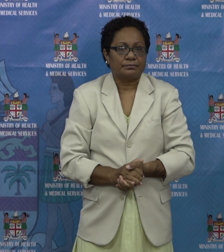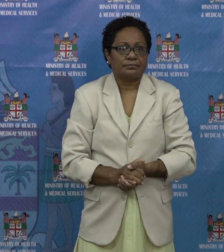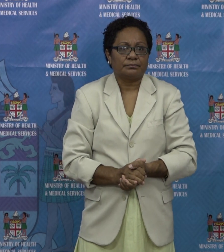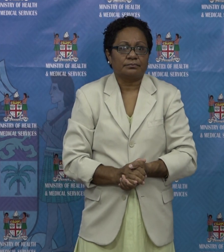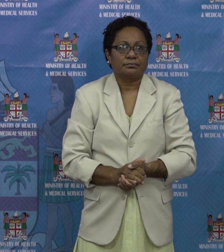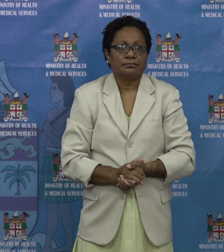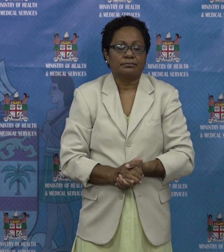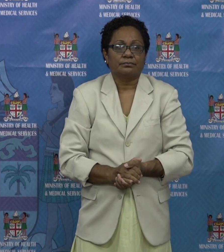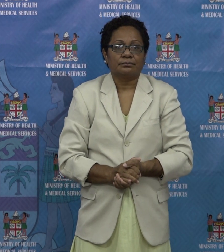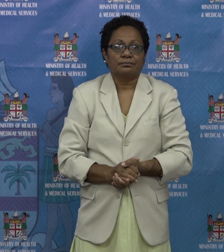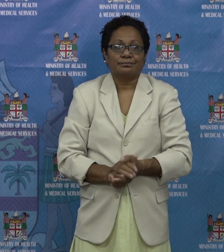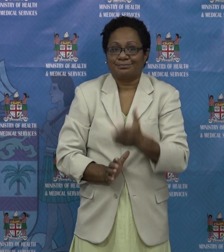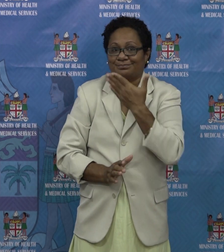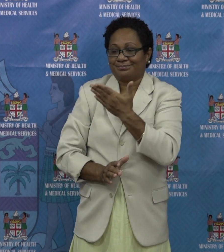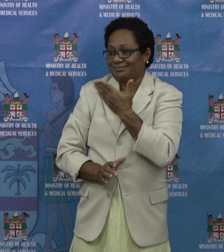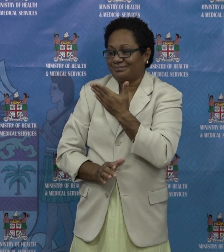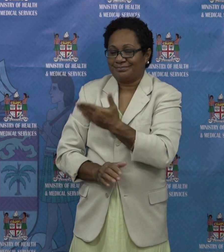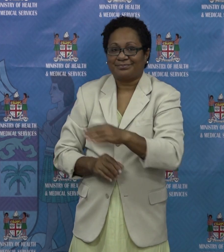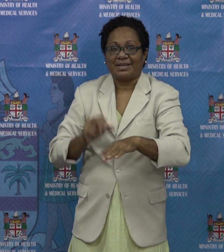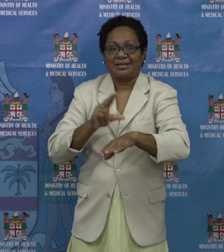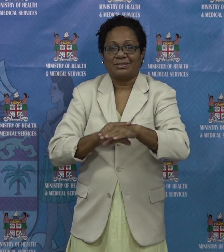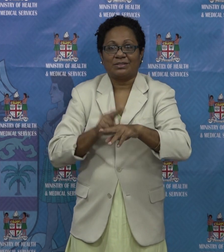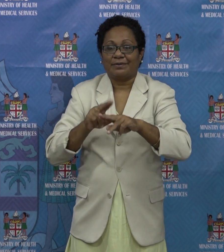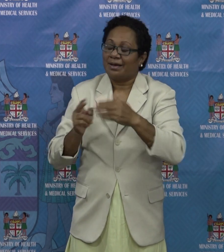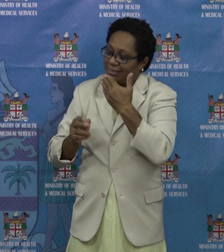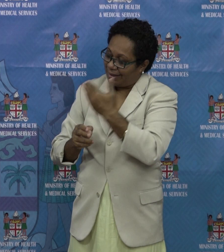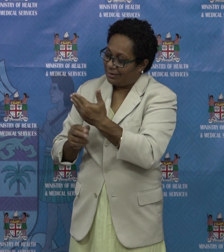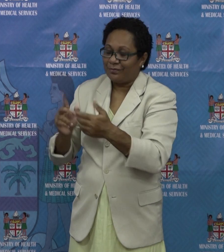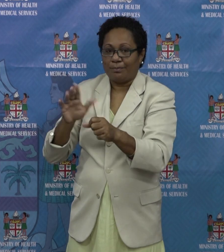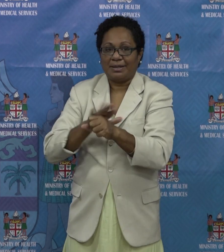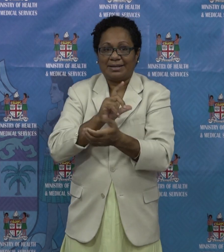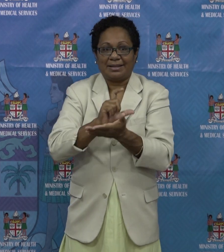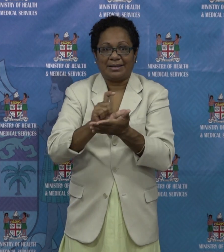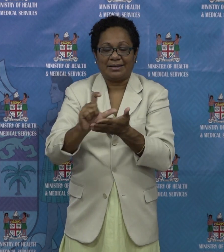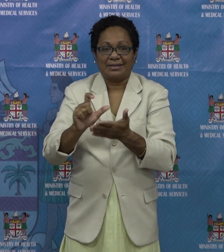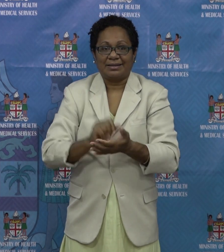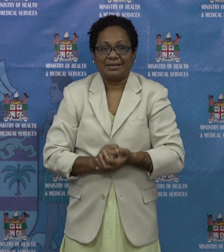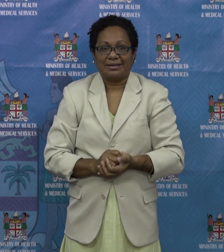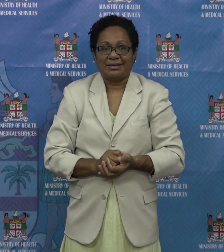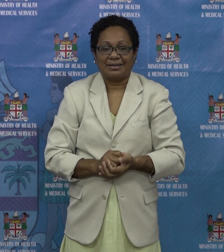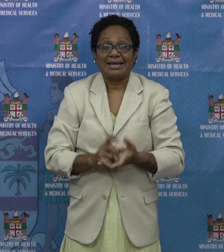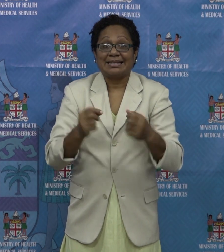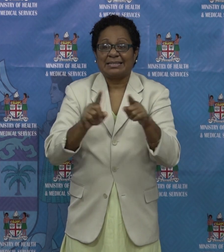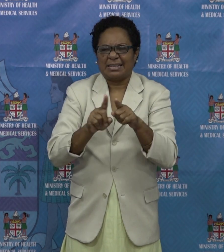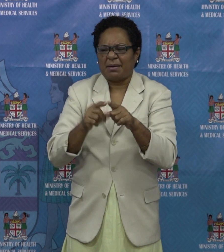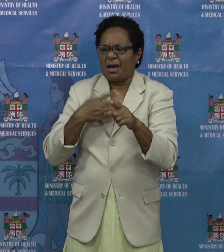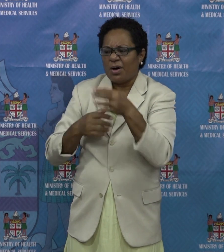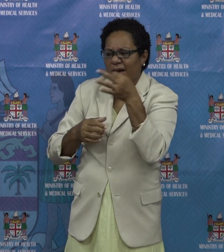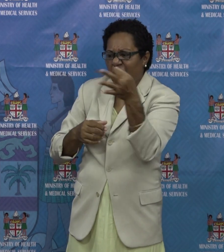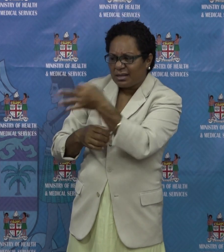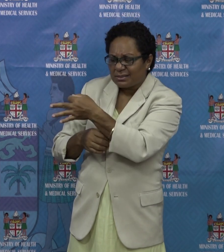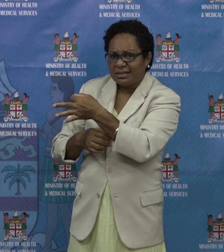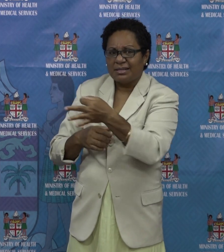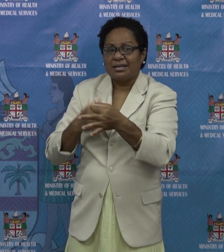Vivek? Thank you very much, Dr. Fong. I appreciate that clarification. And on that note, I would like to make a request that maybe